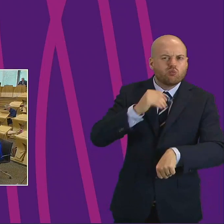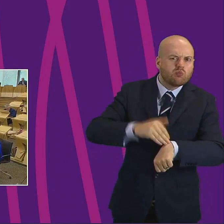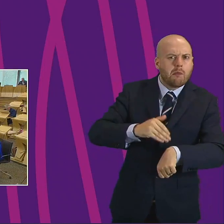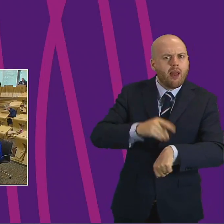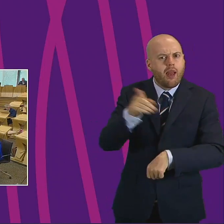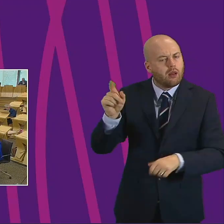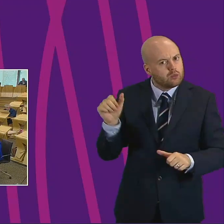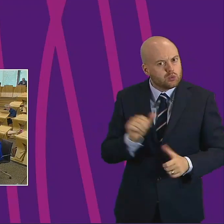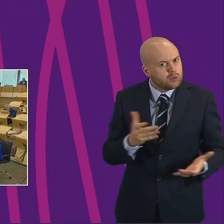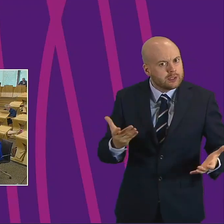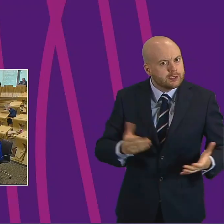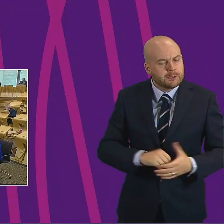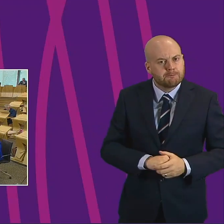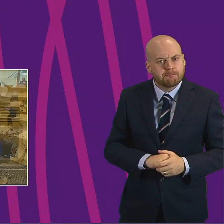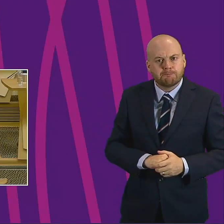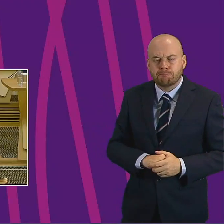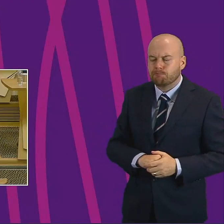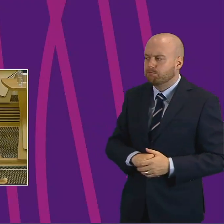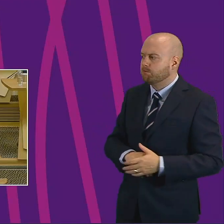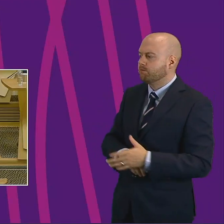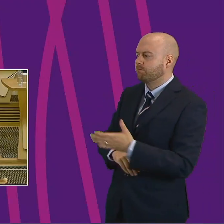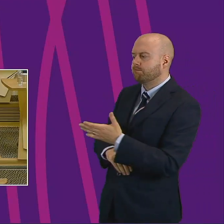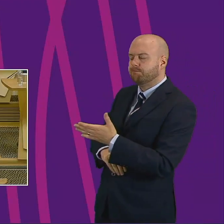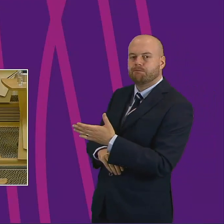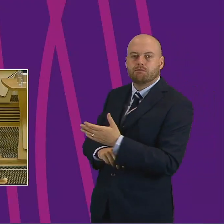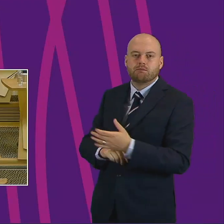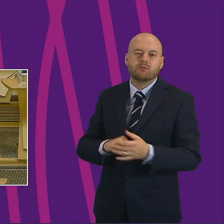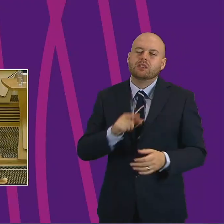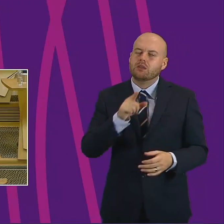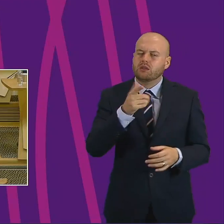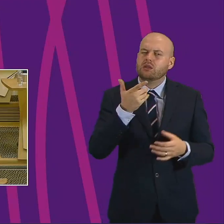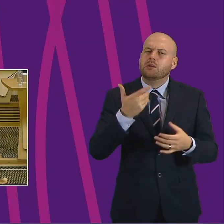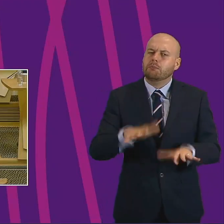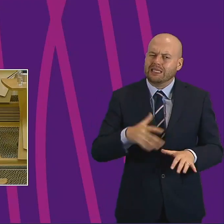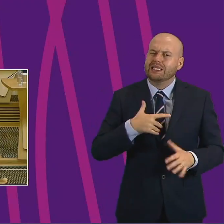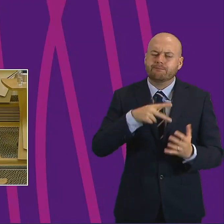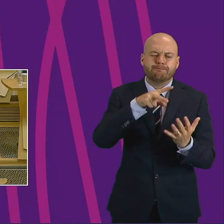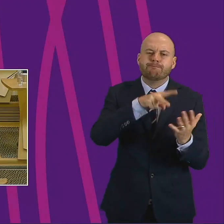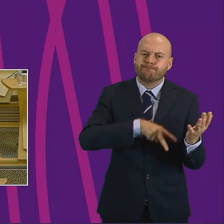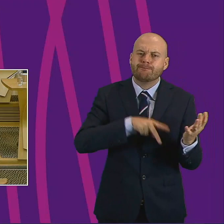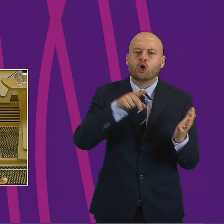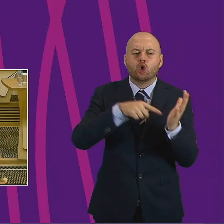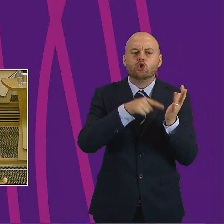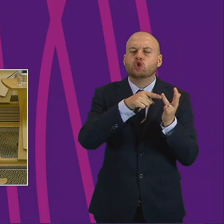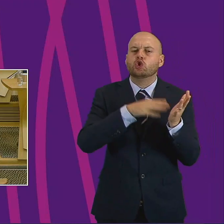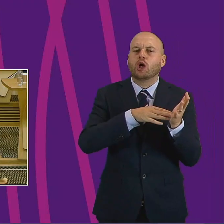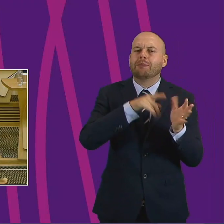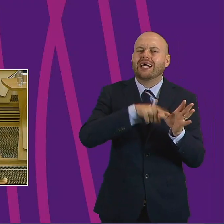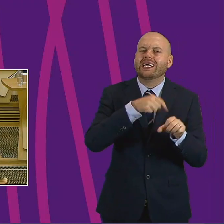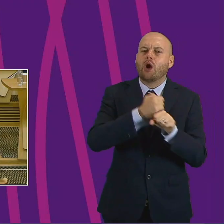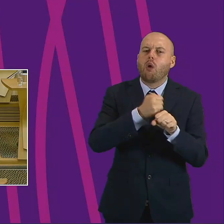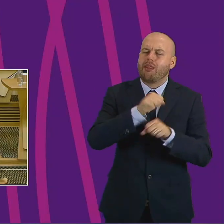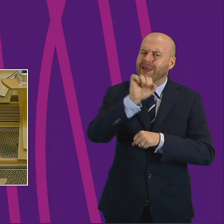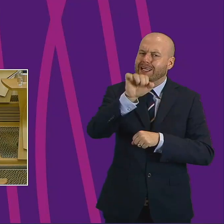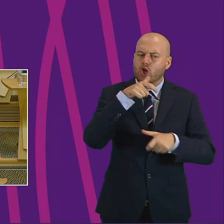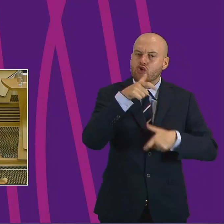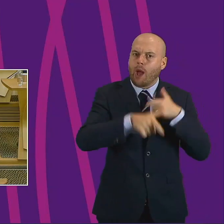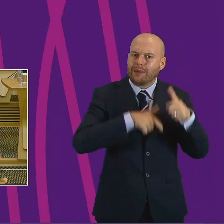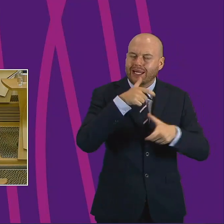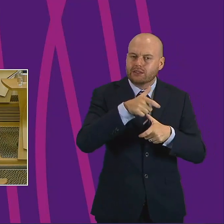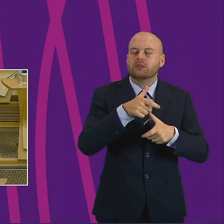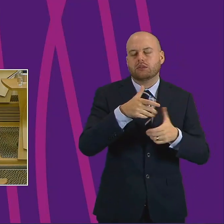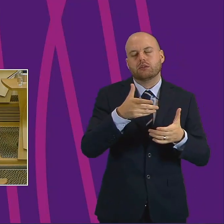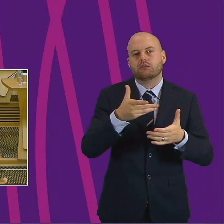Well, I was deeply moved by Tommy Gakawan's comments and the story of his